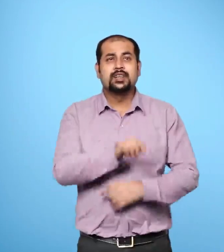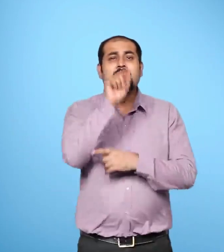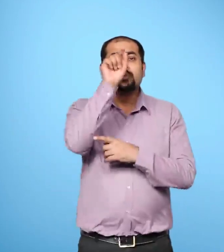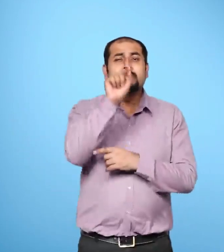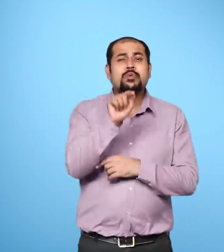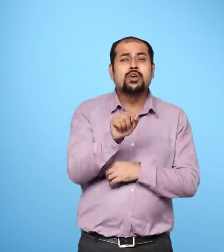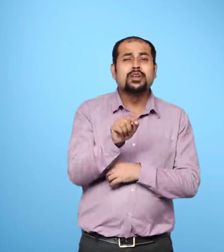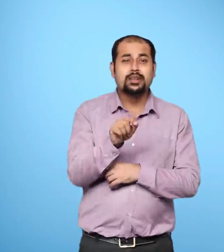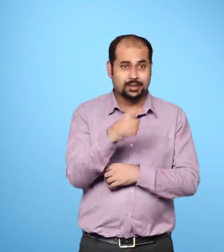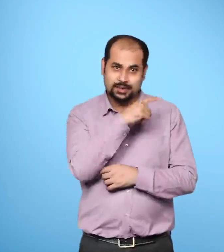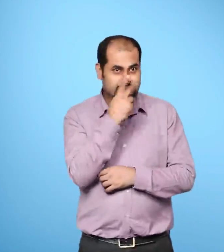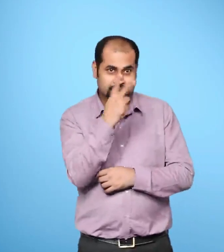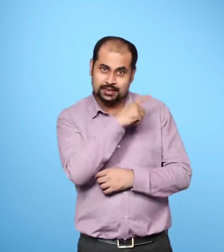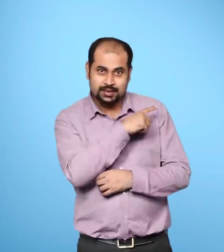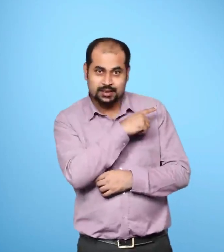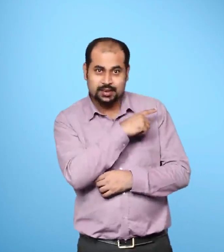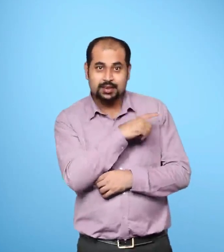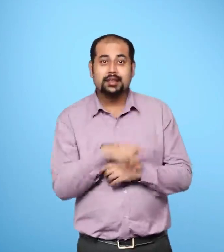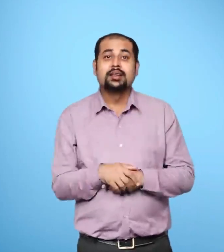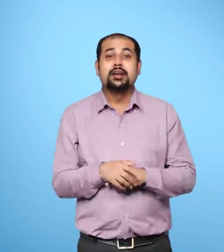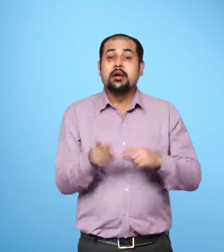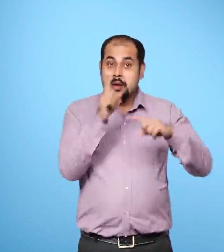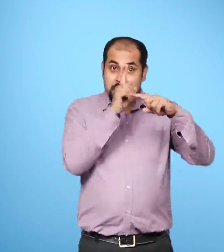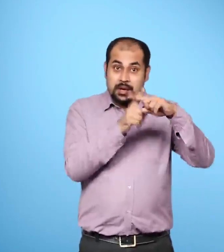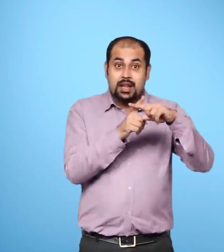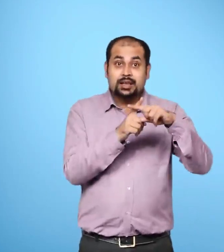and blank table to keep scores.